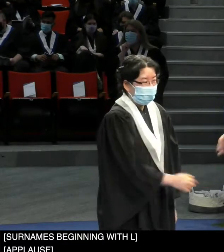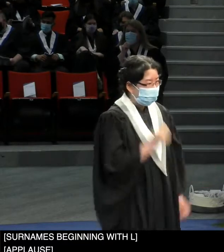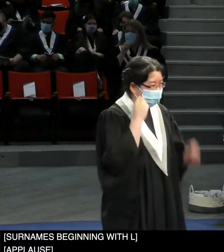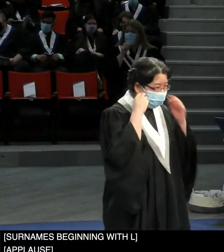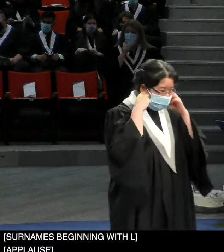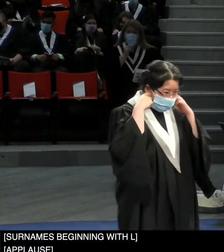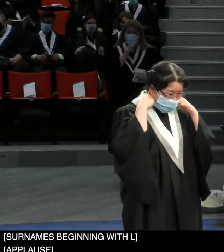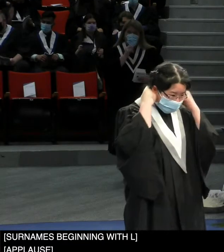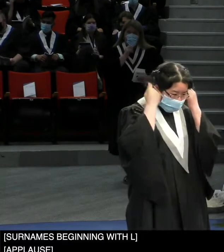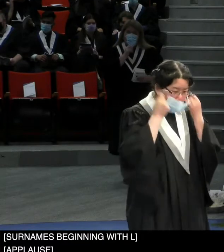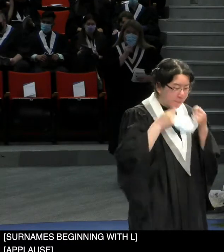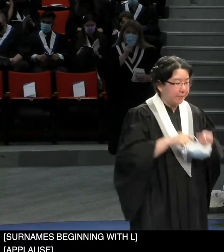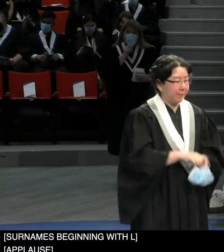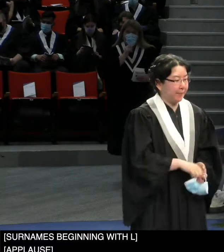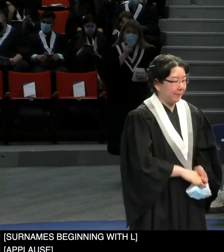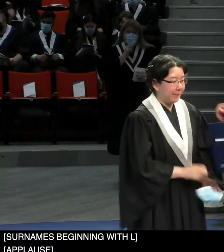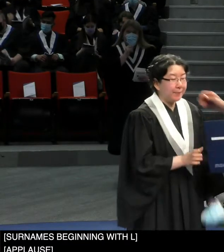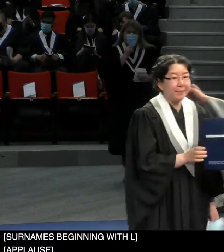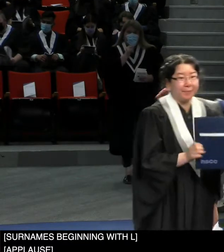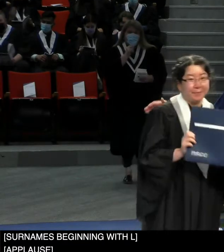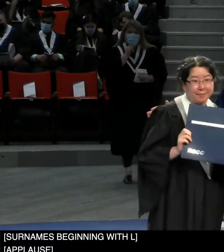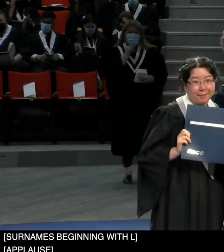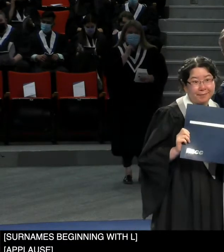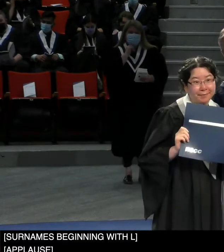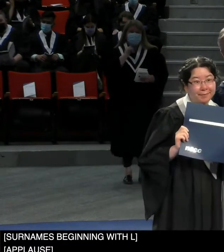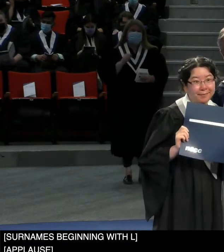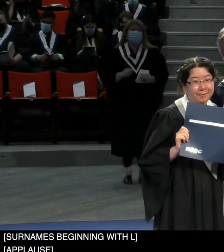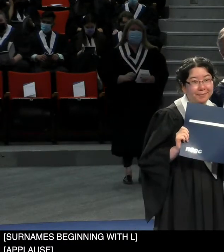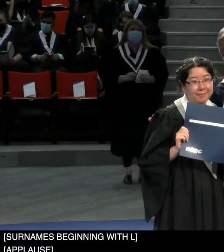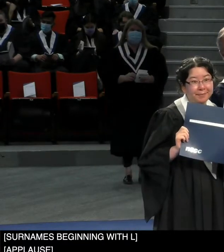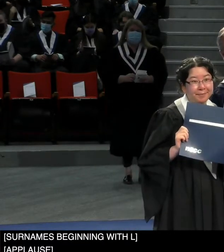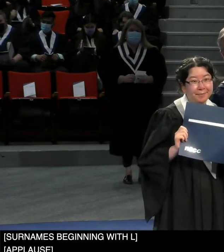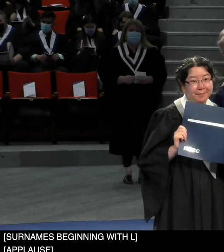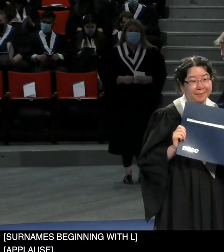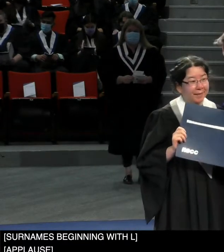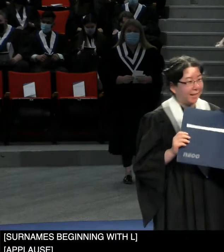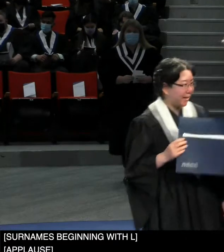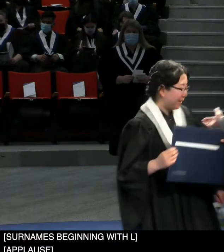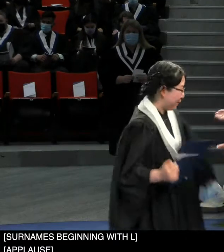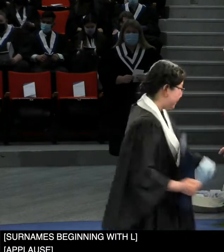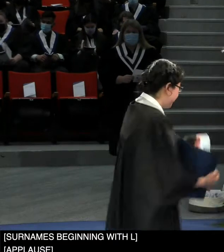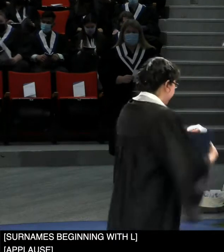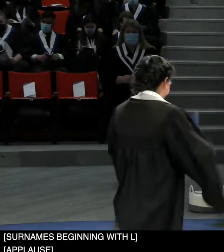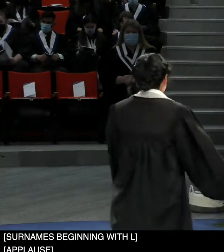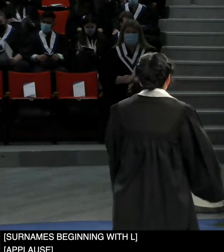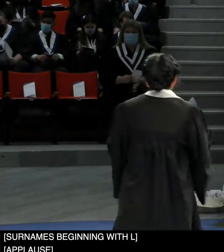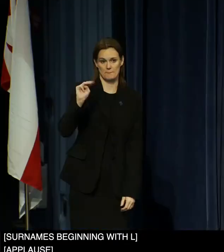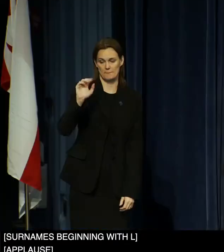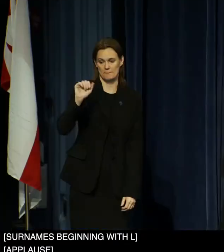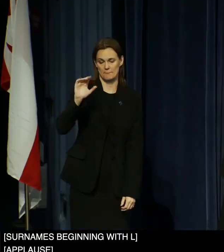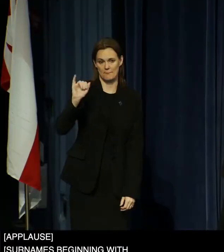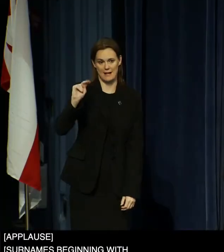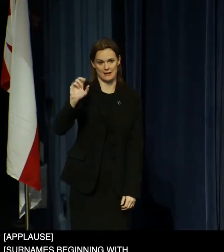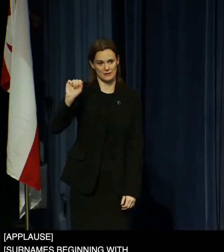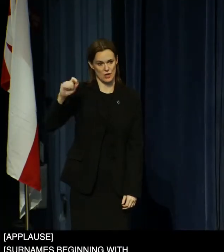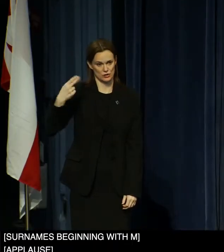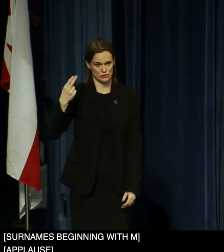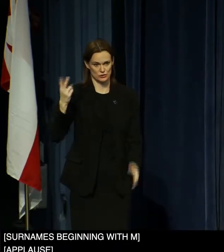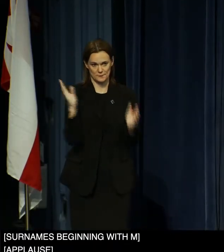my distinct pleasure to present the highest recognition the college bestows on a citizen,